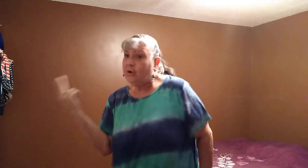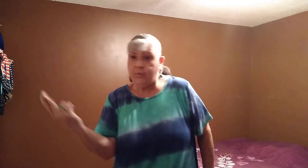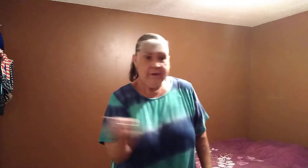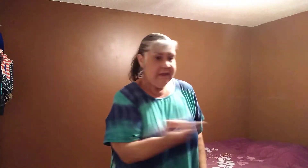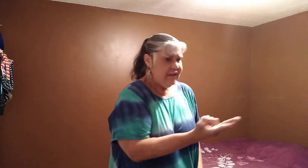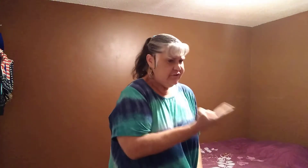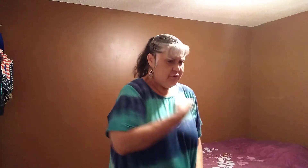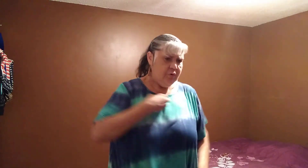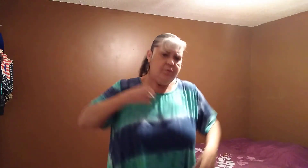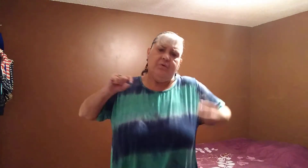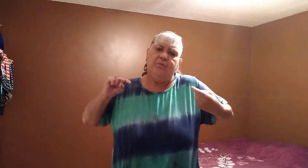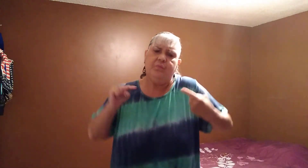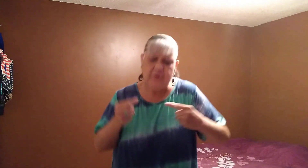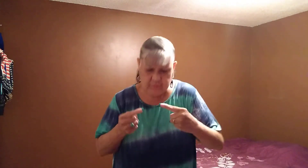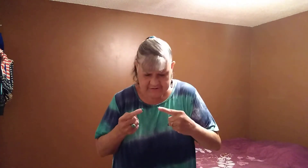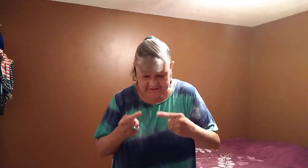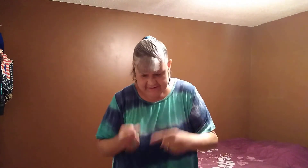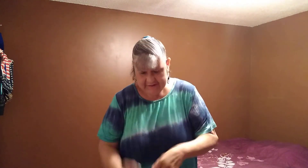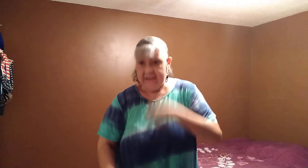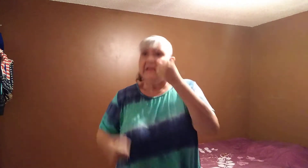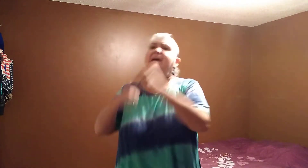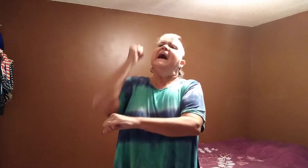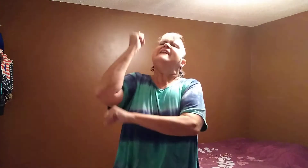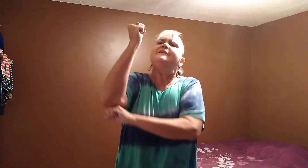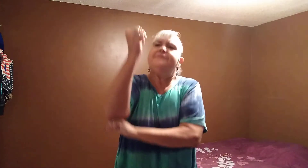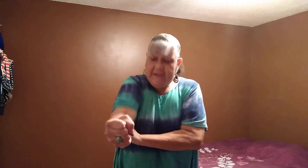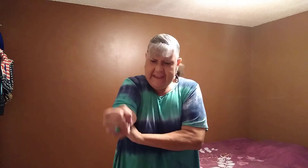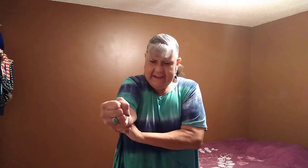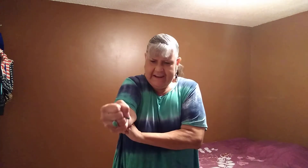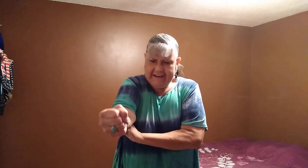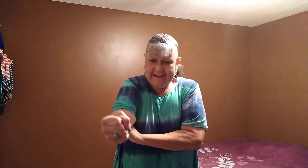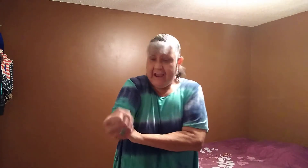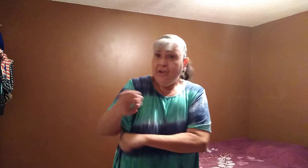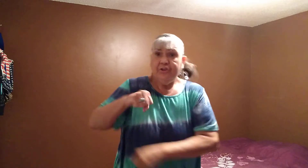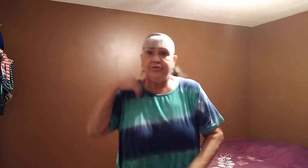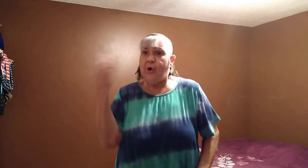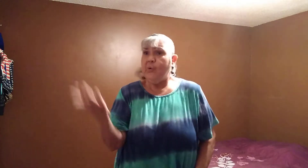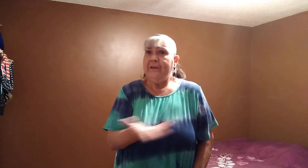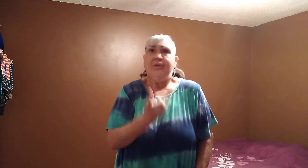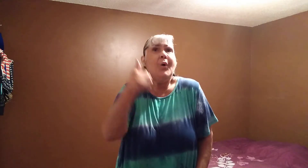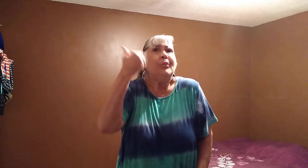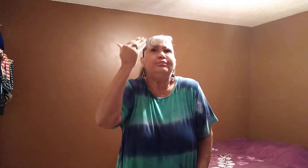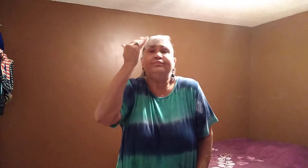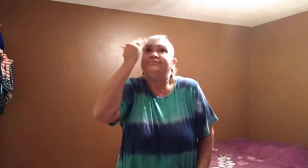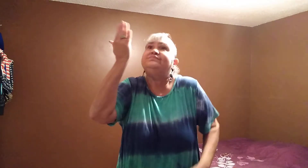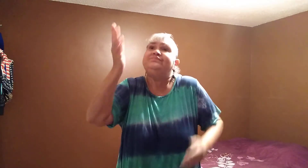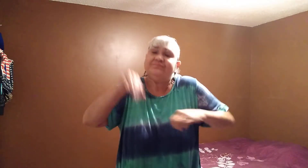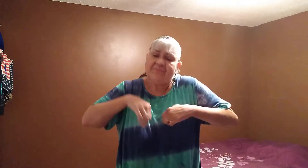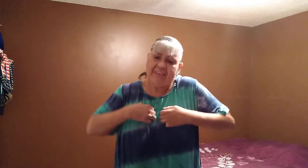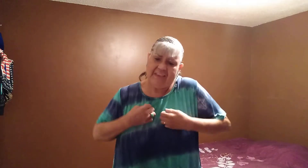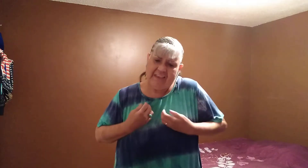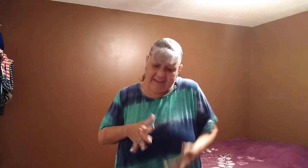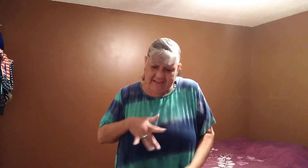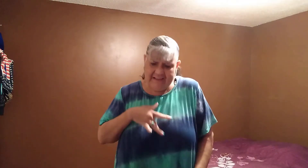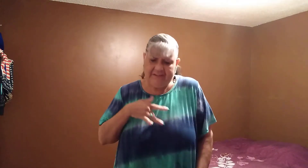We too were wounded and defeated. So we know how you feel.